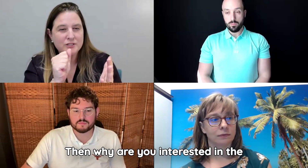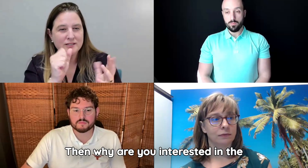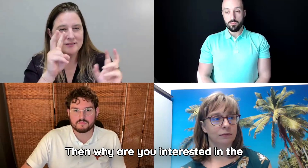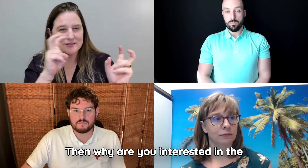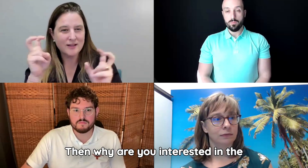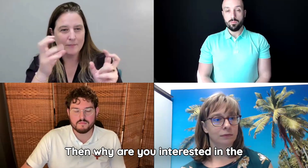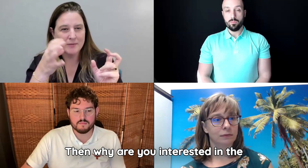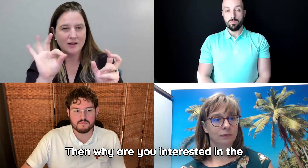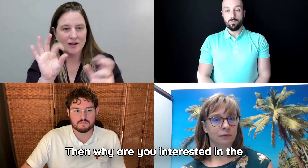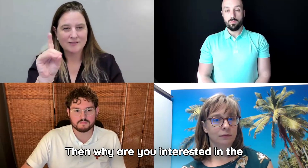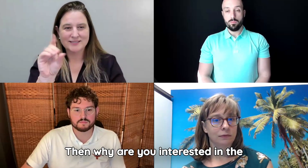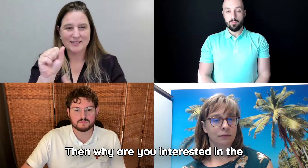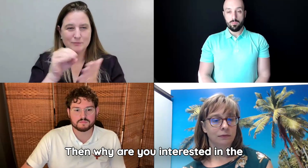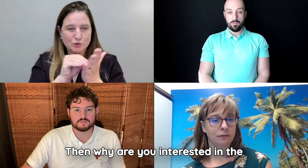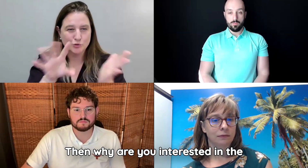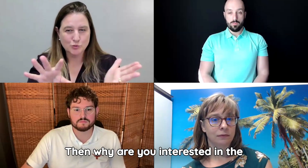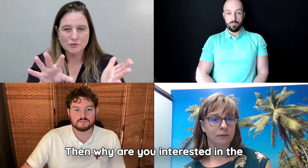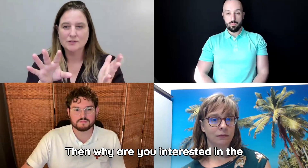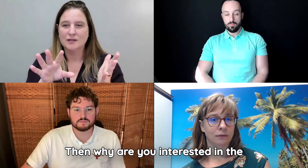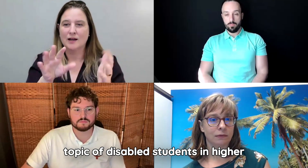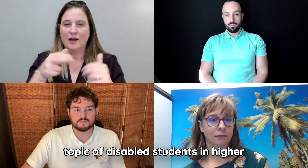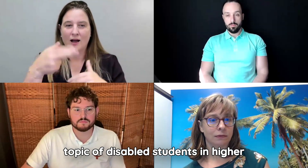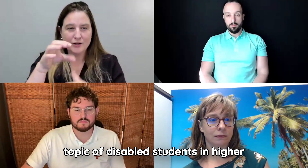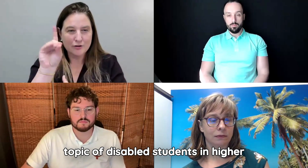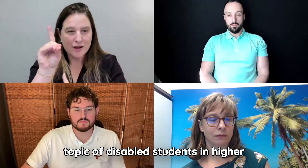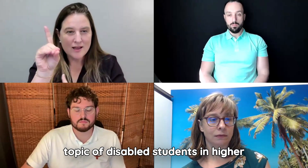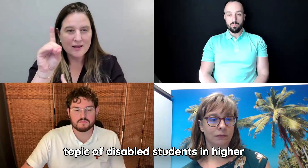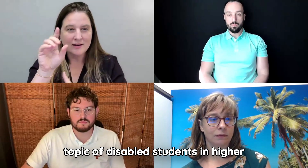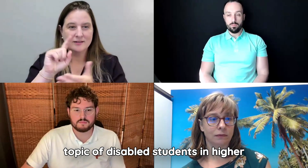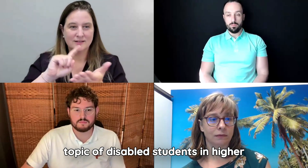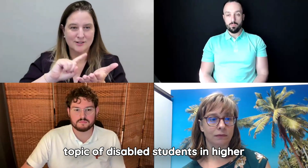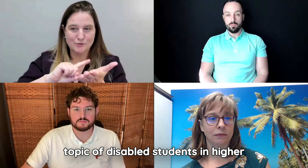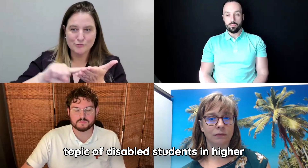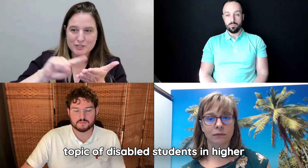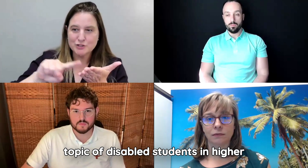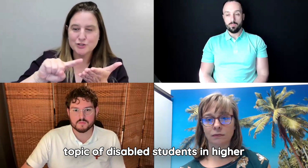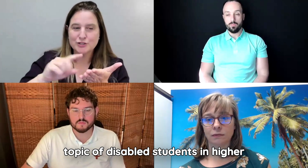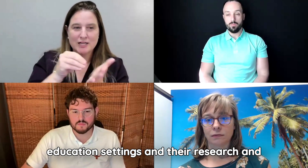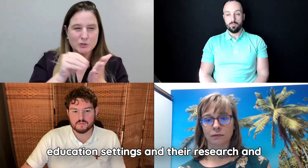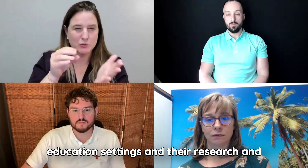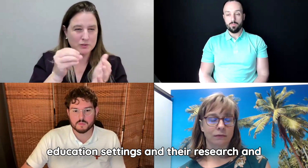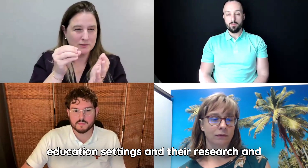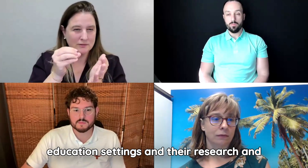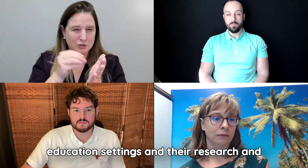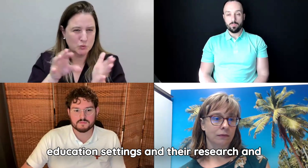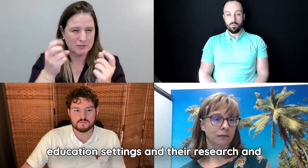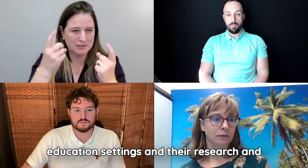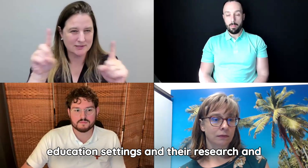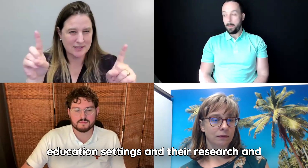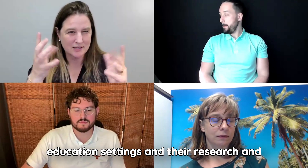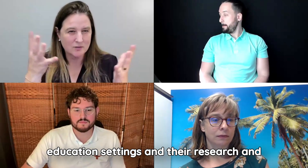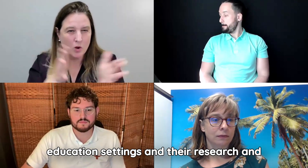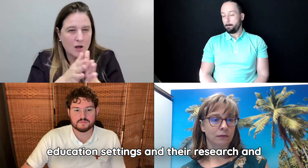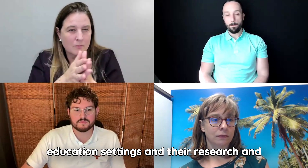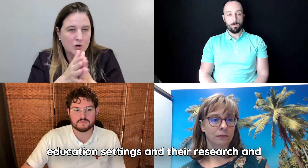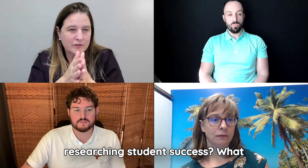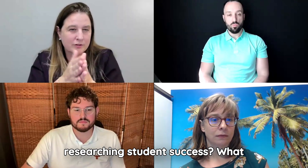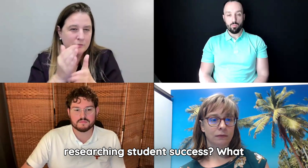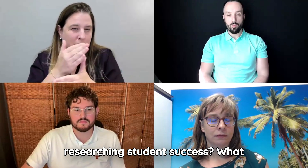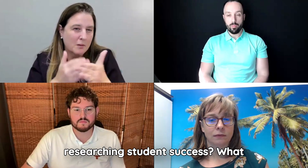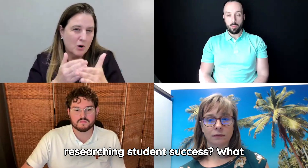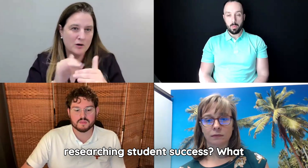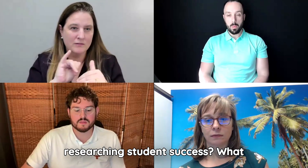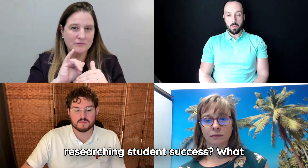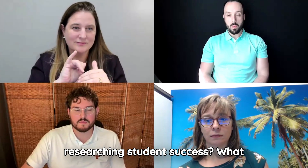And why are you interested in the topic of disabled students in higher education settings and the research